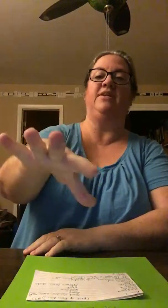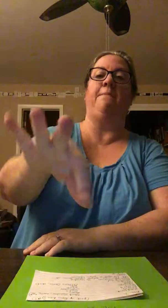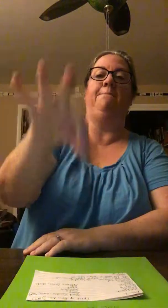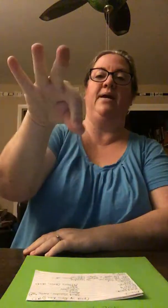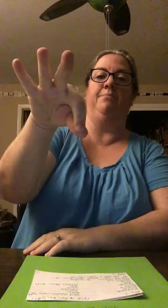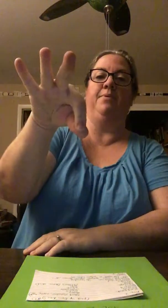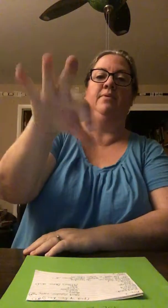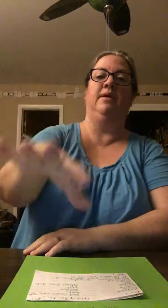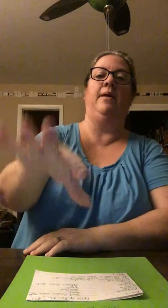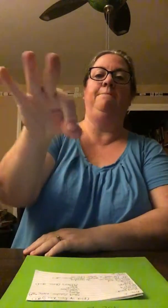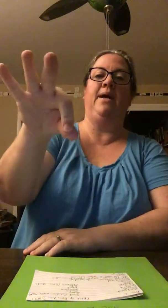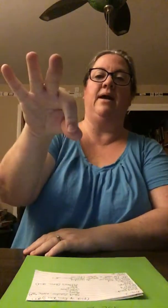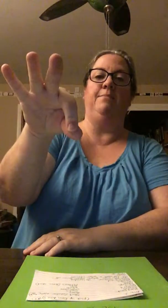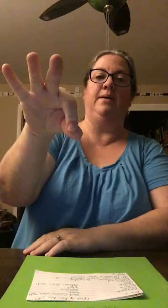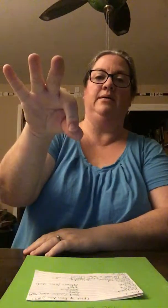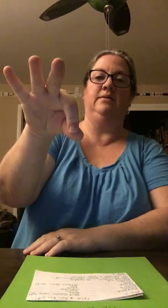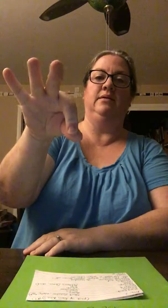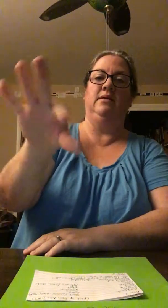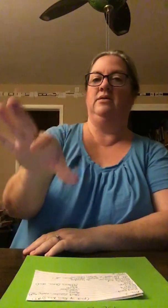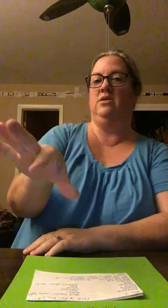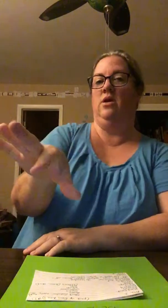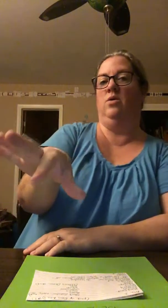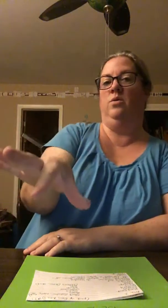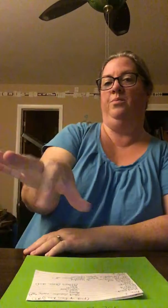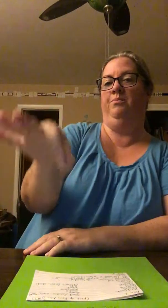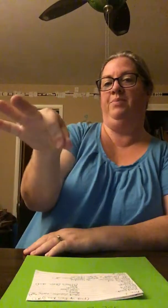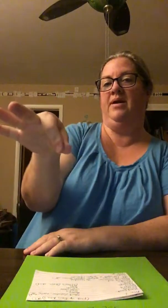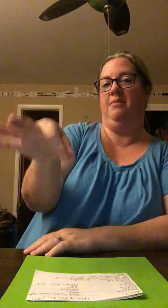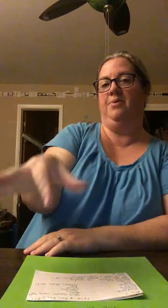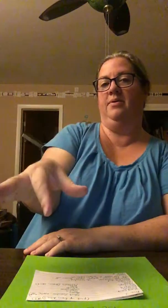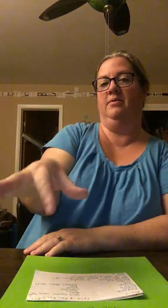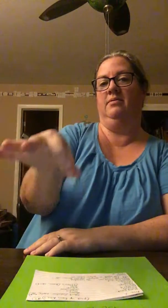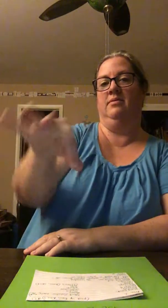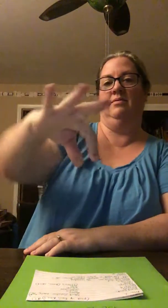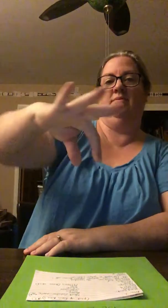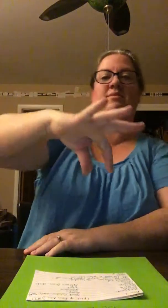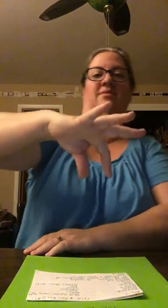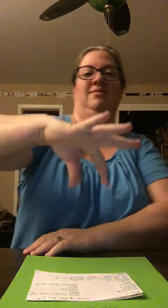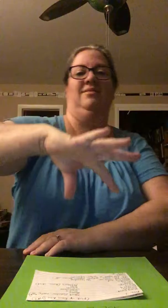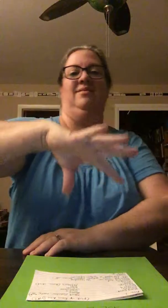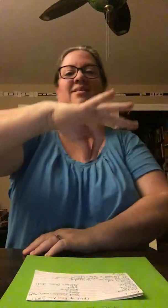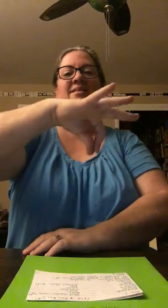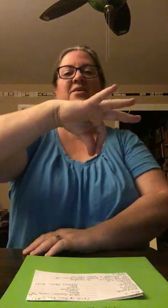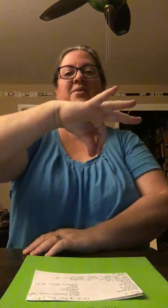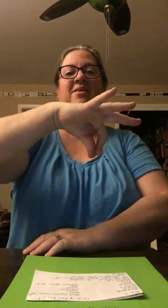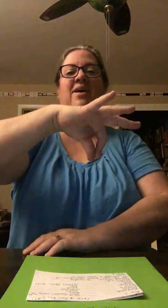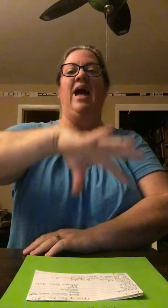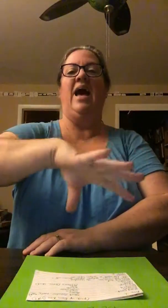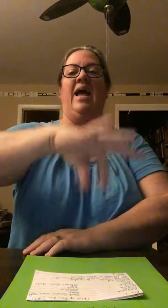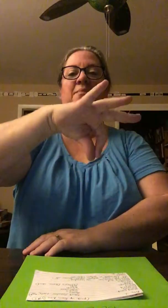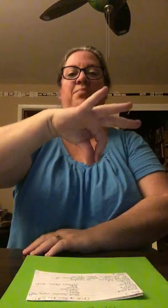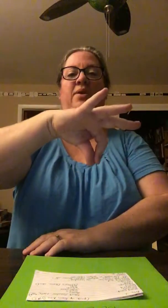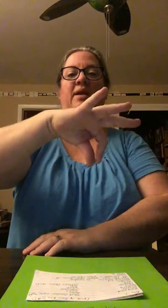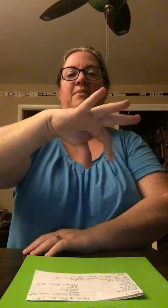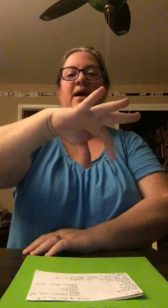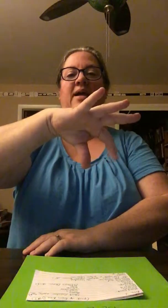out. Pick up. Pick up. So, pick up. There we go. I am putting my